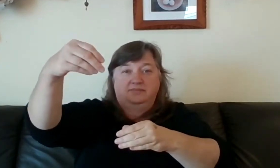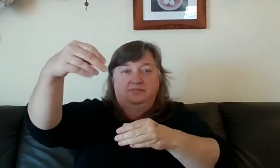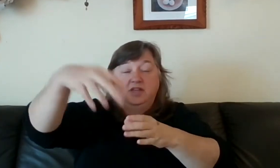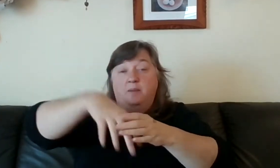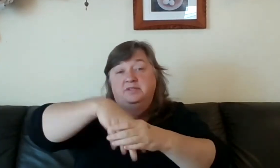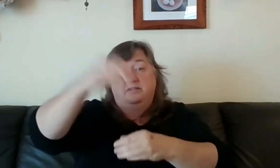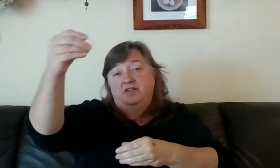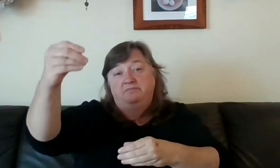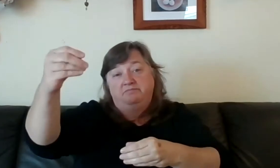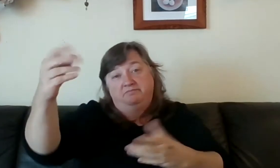The opposite of in.